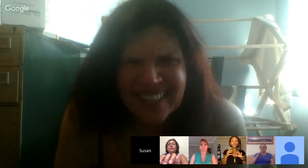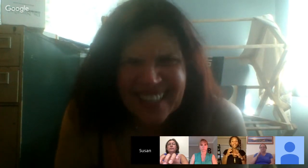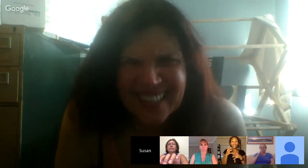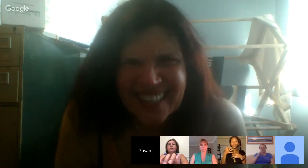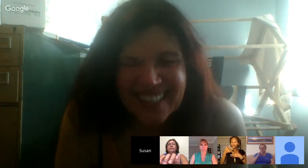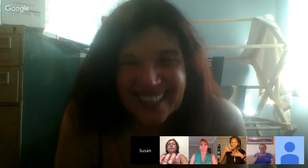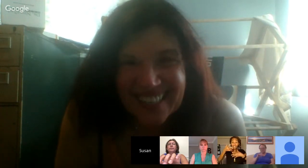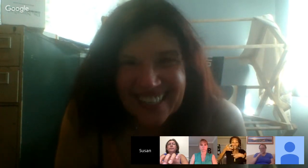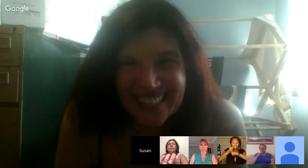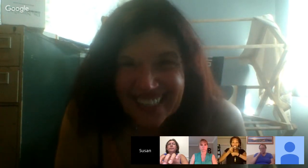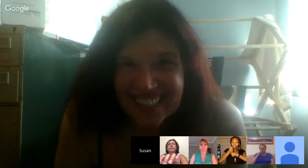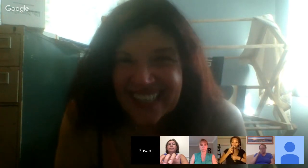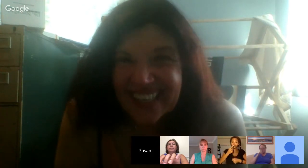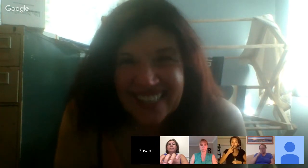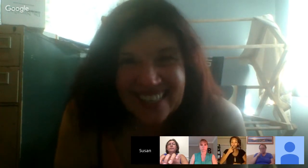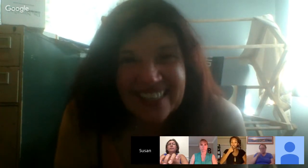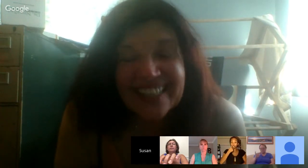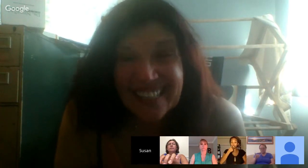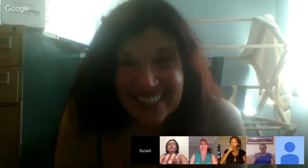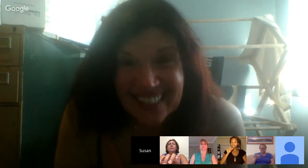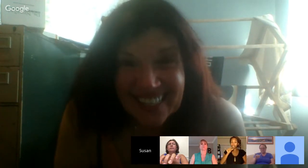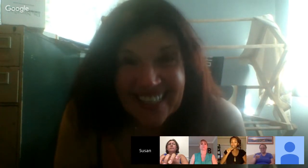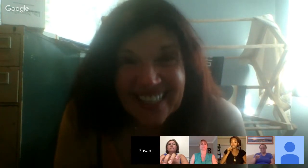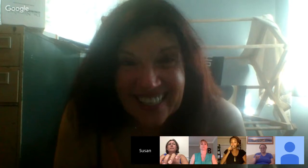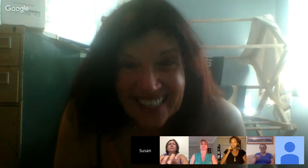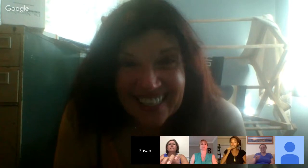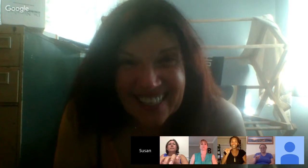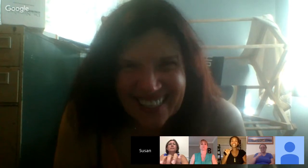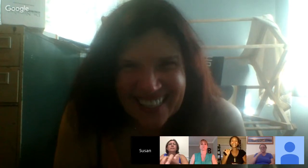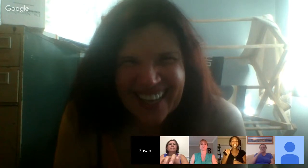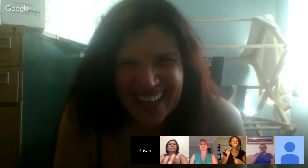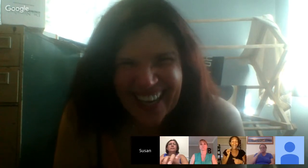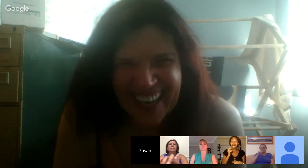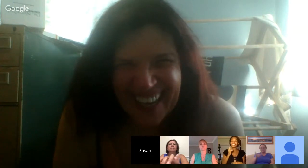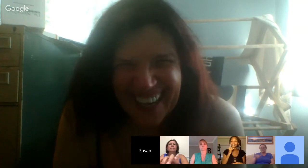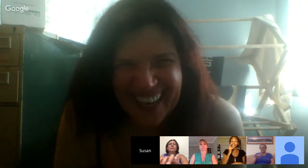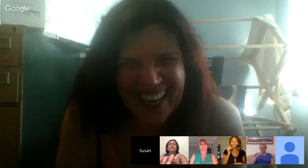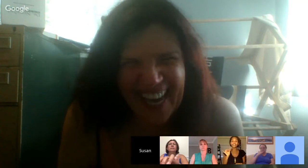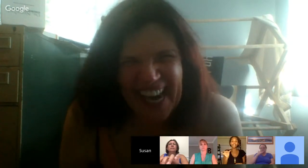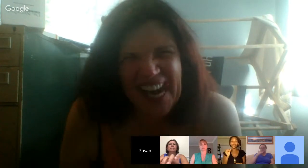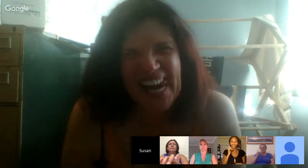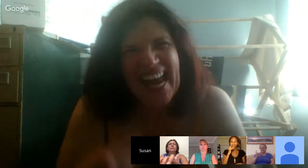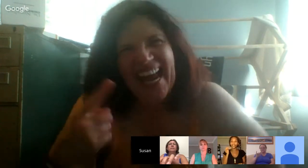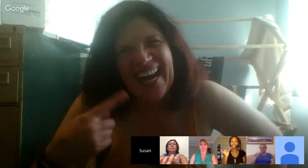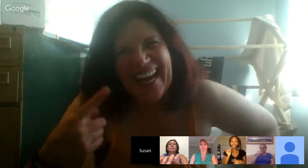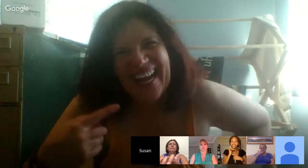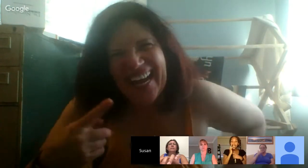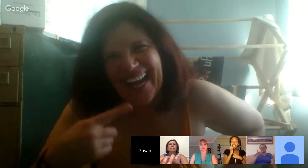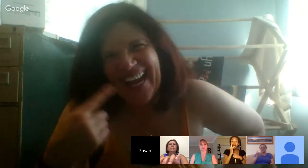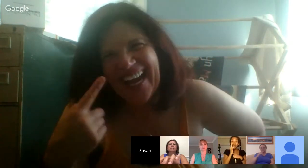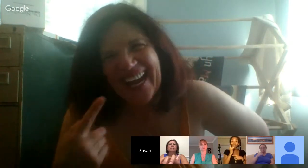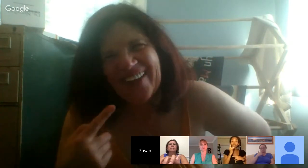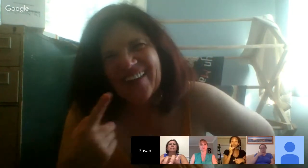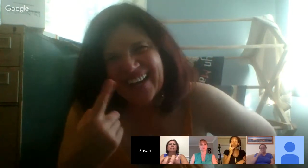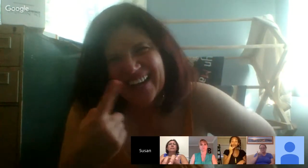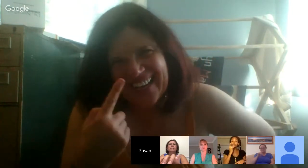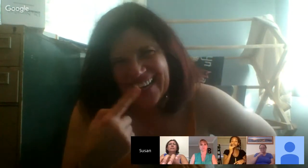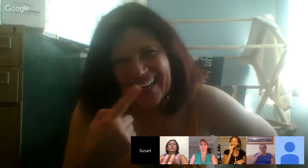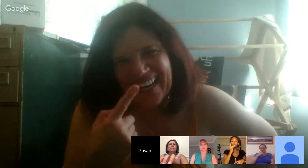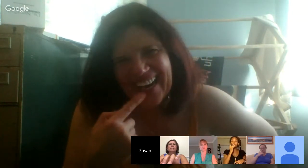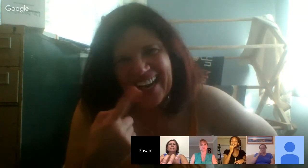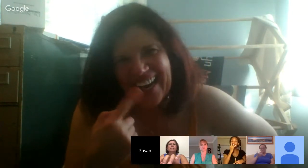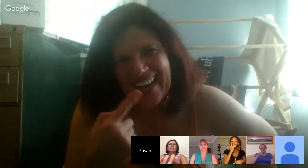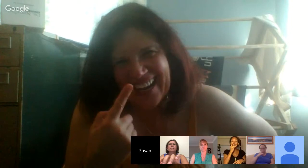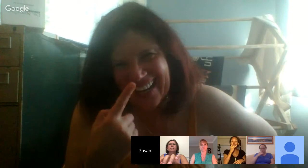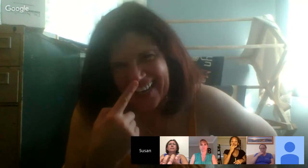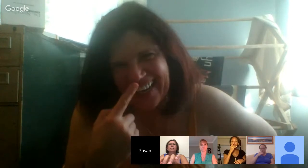even though to you it looks like he's just doing looks like circling his finger. And I am too. So